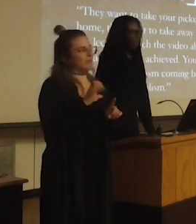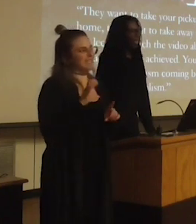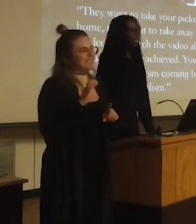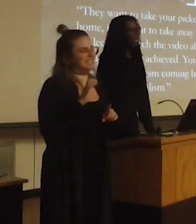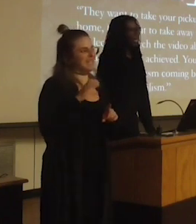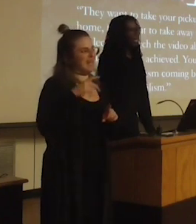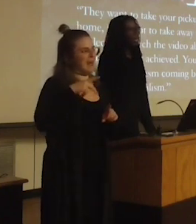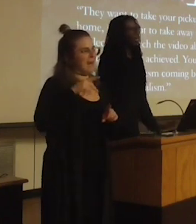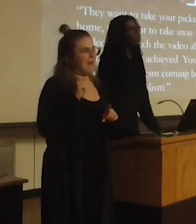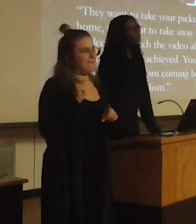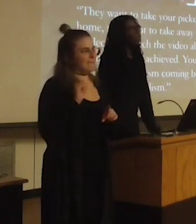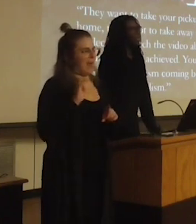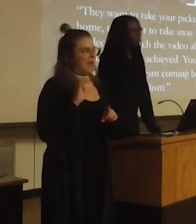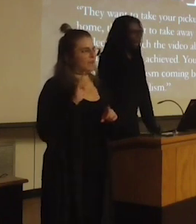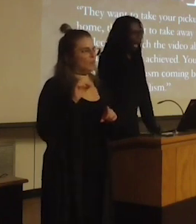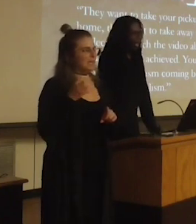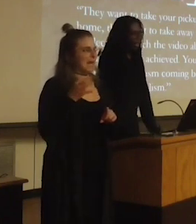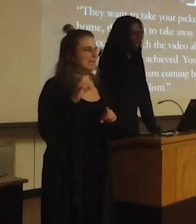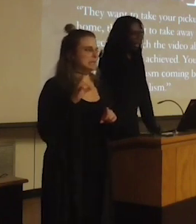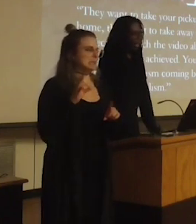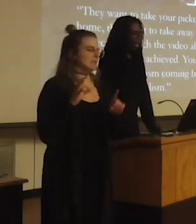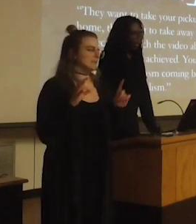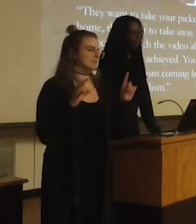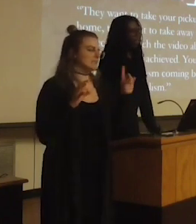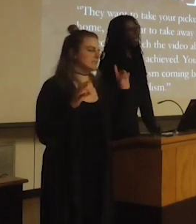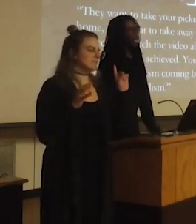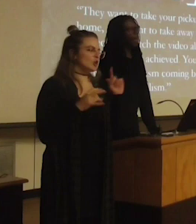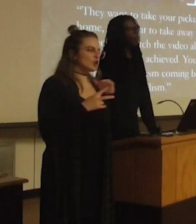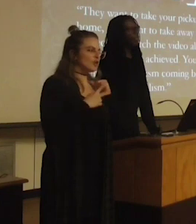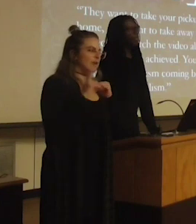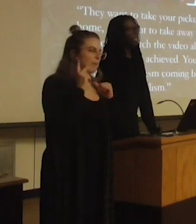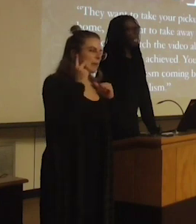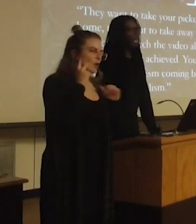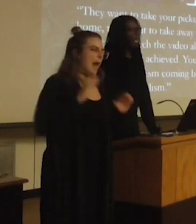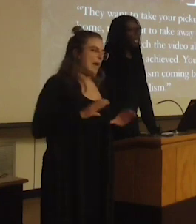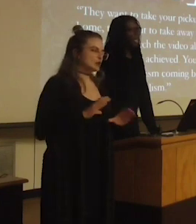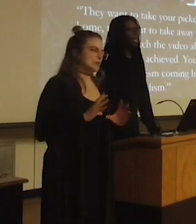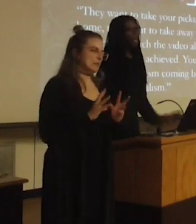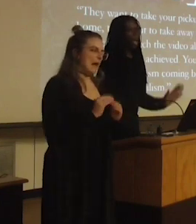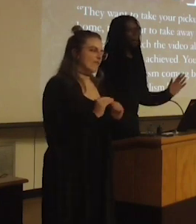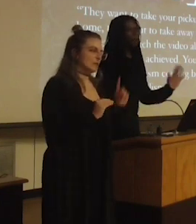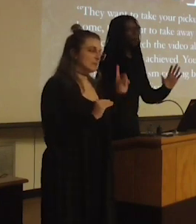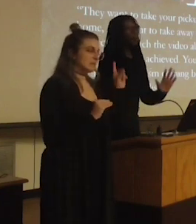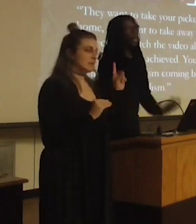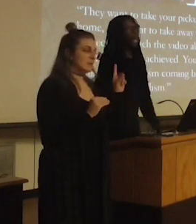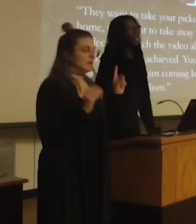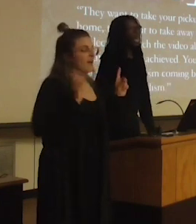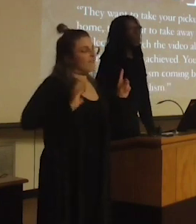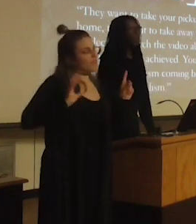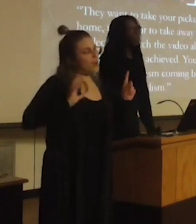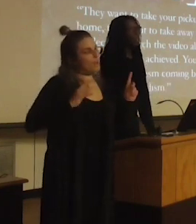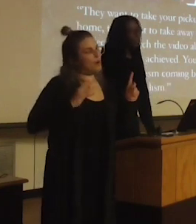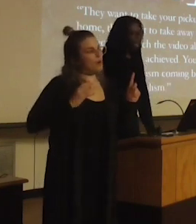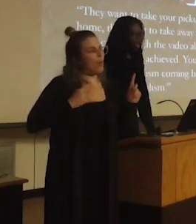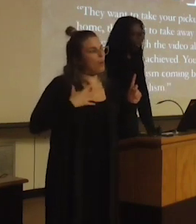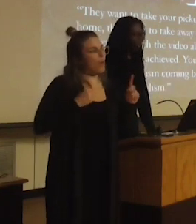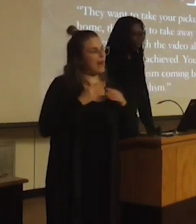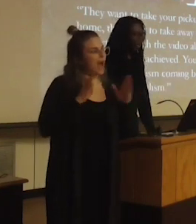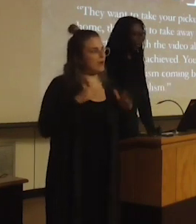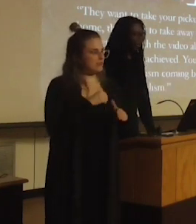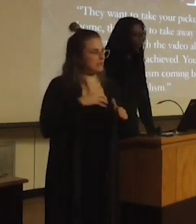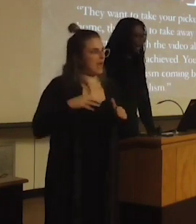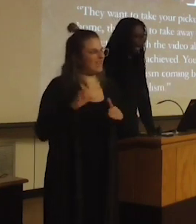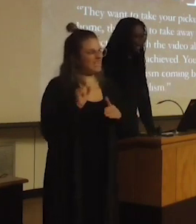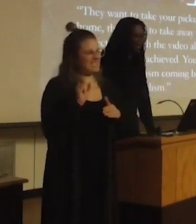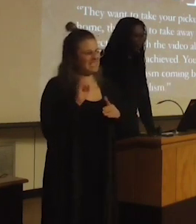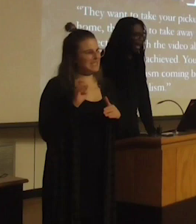CPAC 2019, the Conservative Political Action Conference. What you're looking at is former White House staffer Sebastian